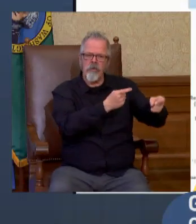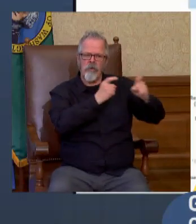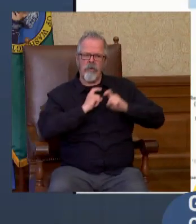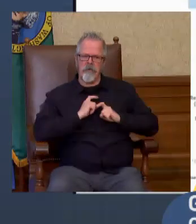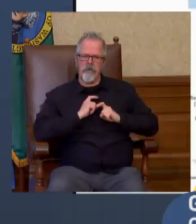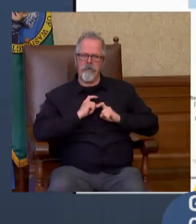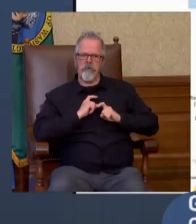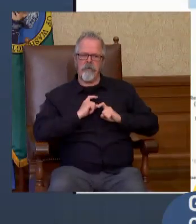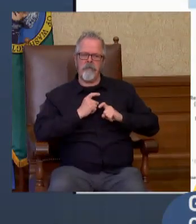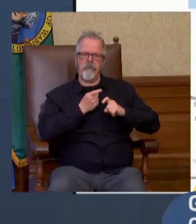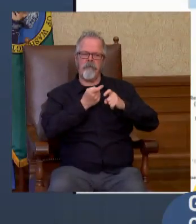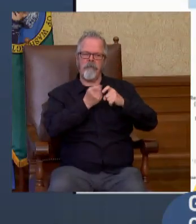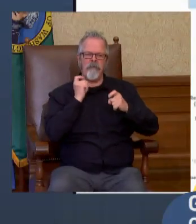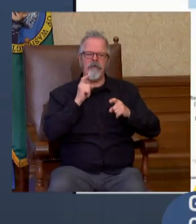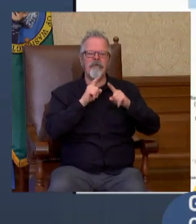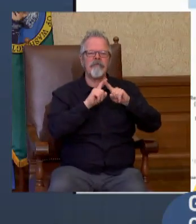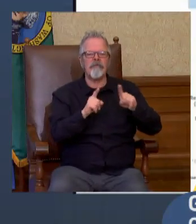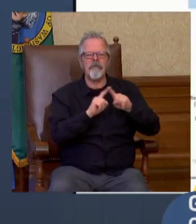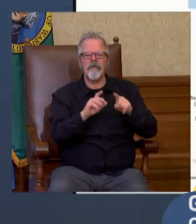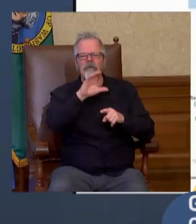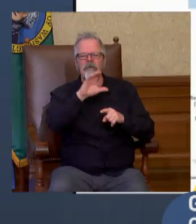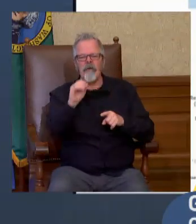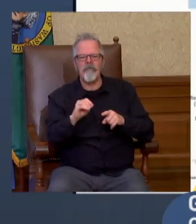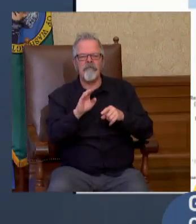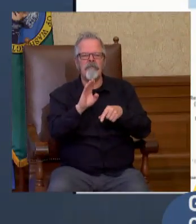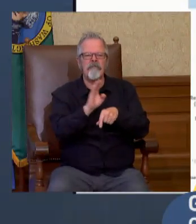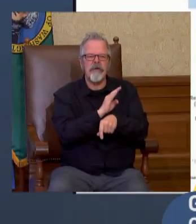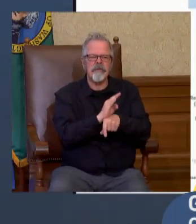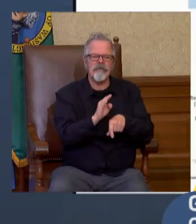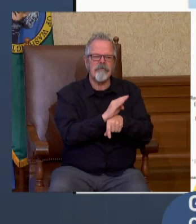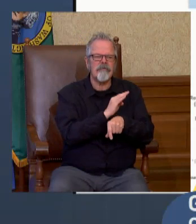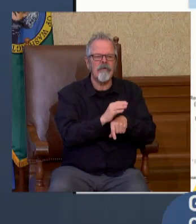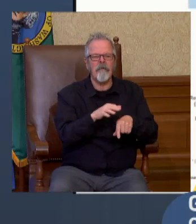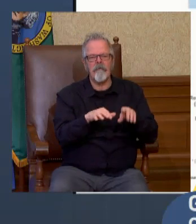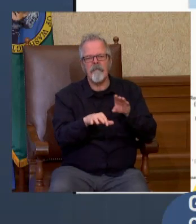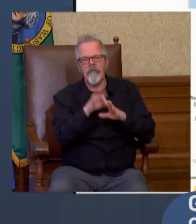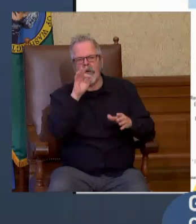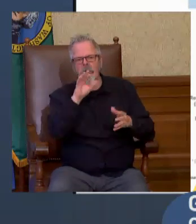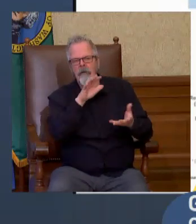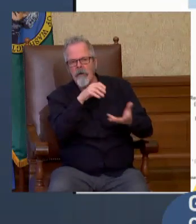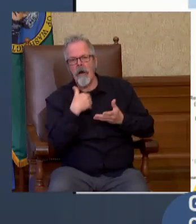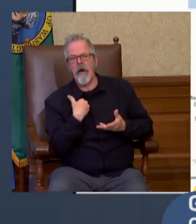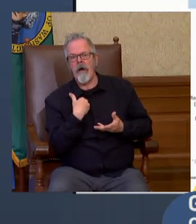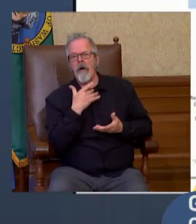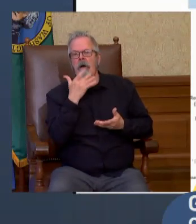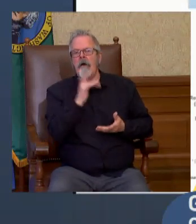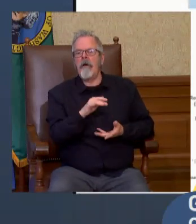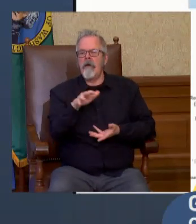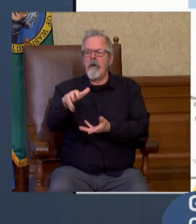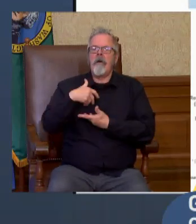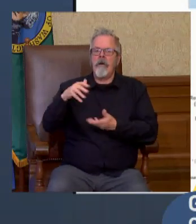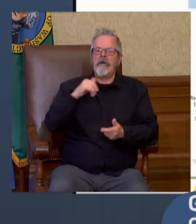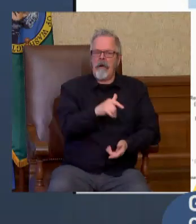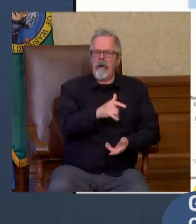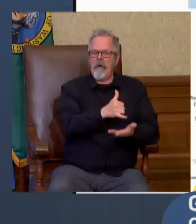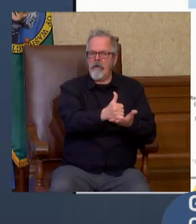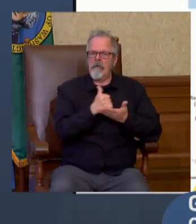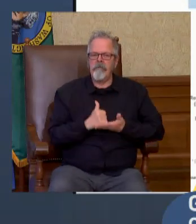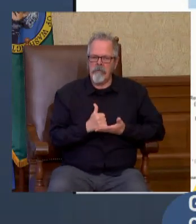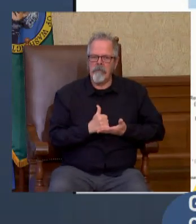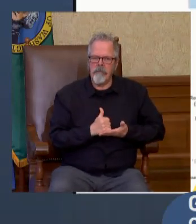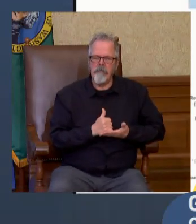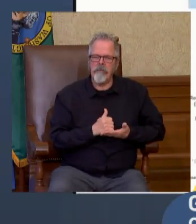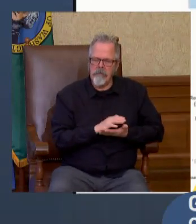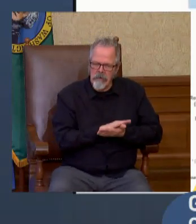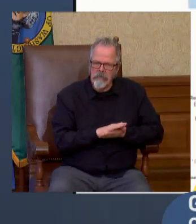found stockpiles of this and they've donated it to the healthcare system. We appreciate that. But this is well short of what we need. And